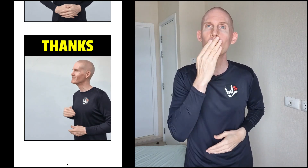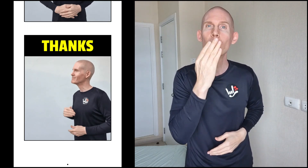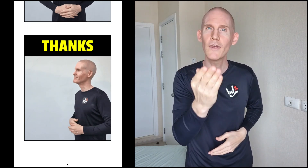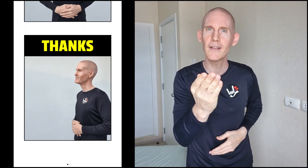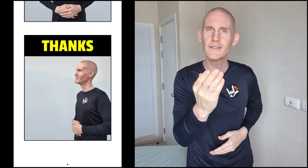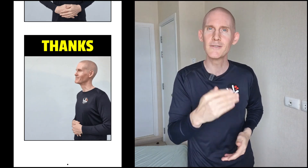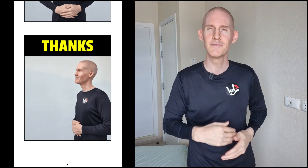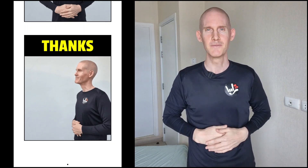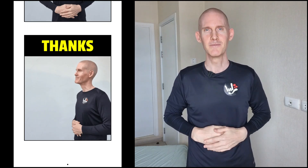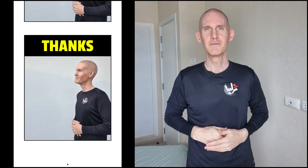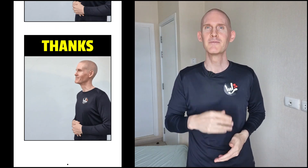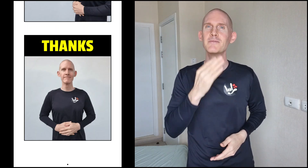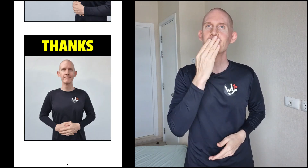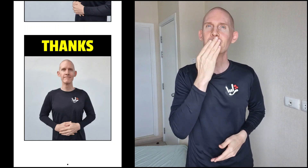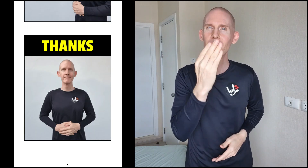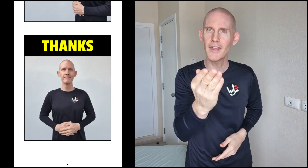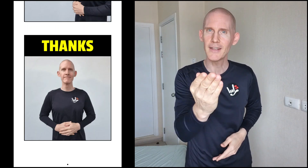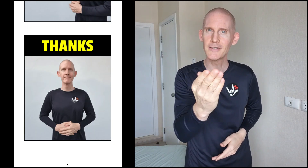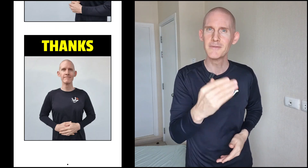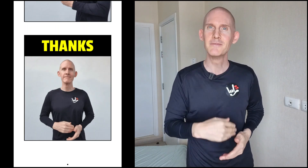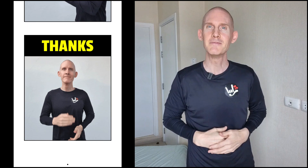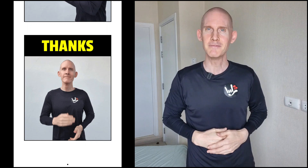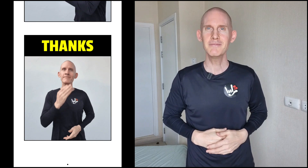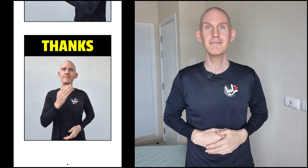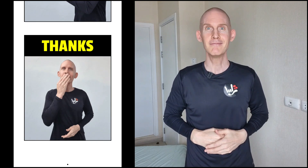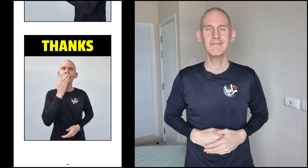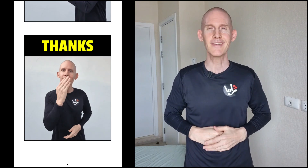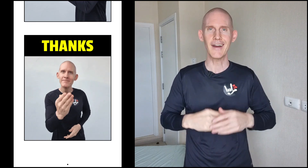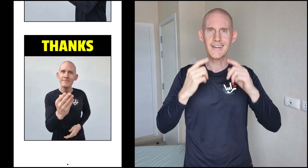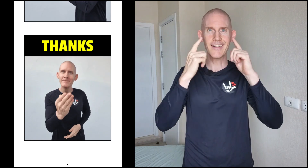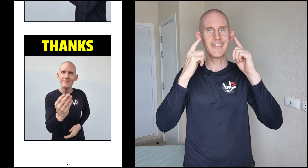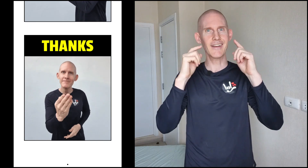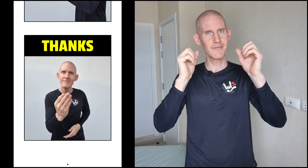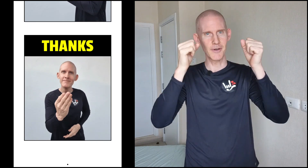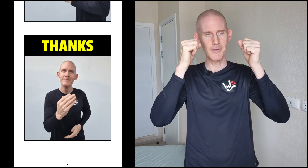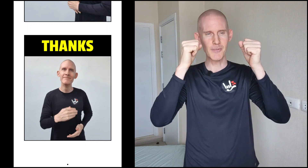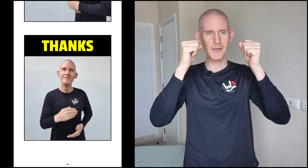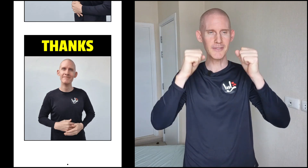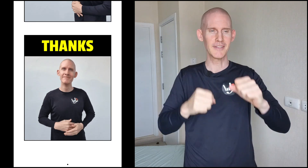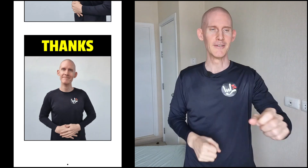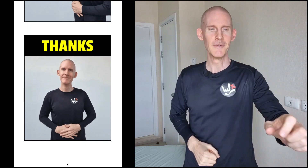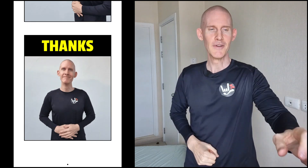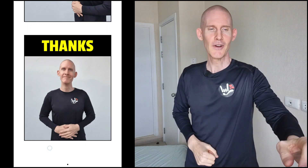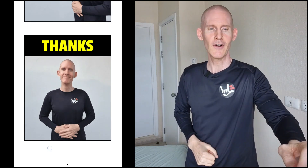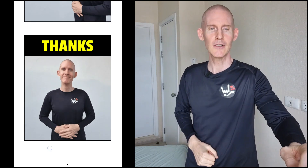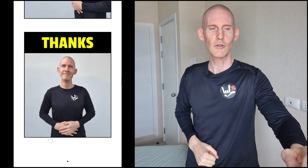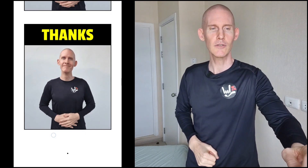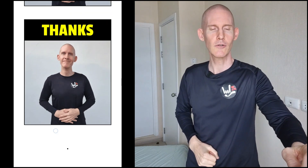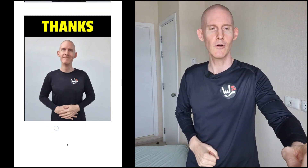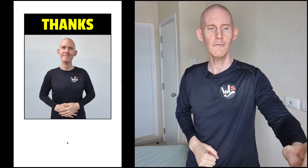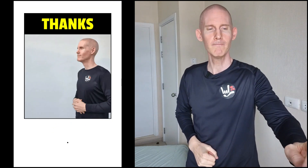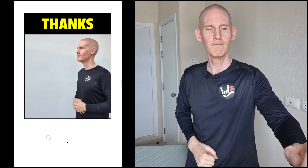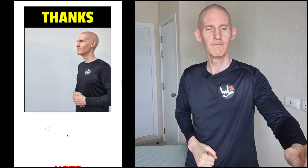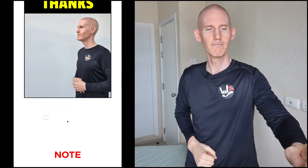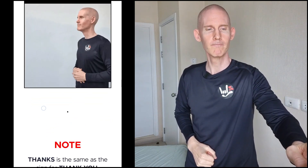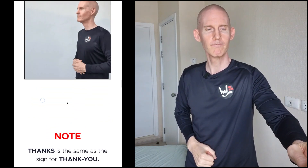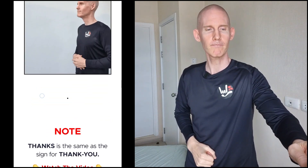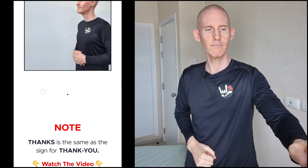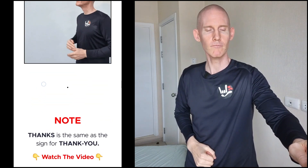I'd be thanks. Thanks. Eye contact, very important. All right, so let's